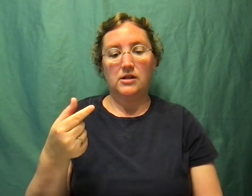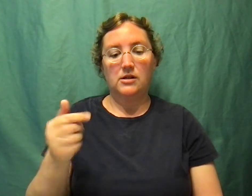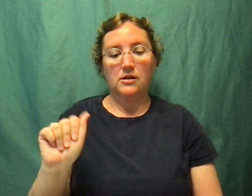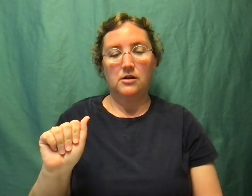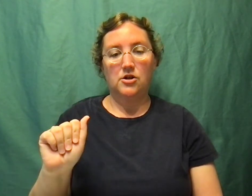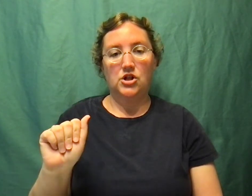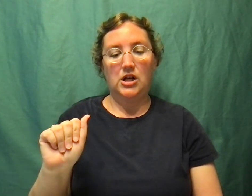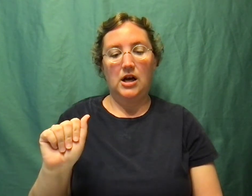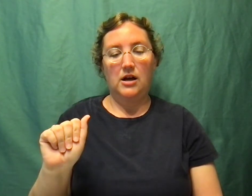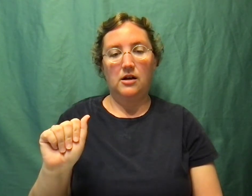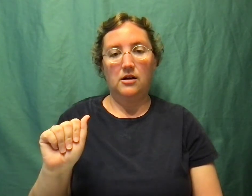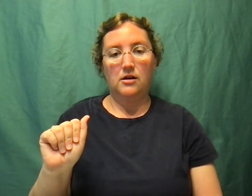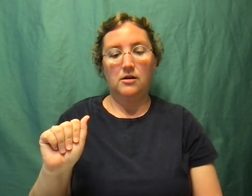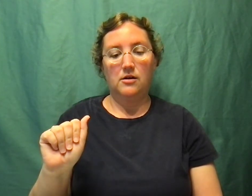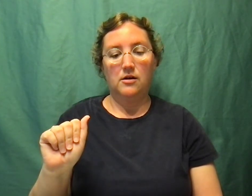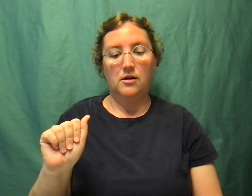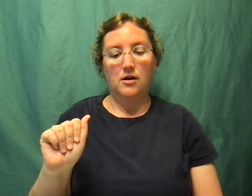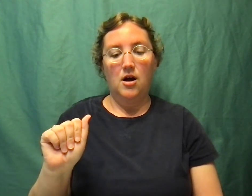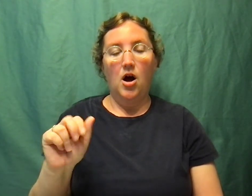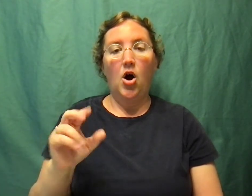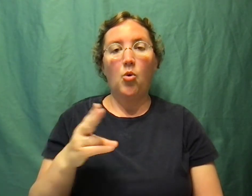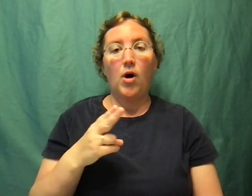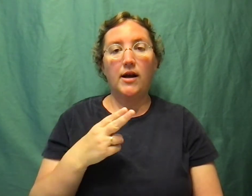Twists, GA. Hawaii,